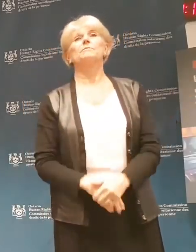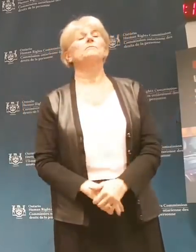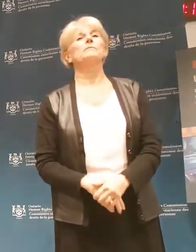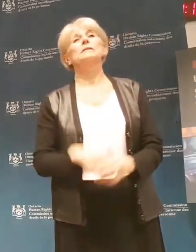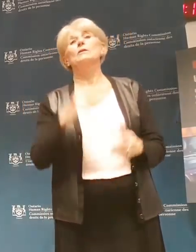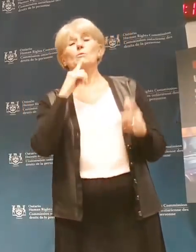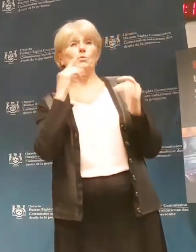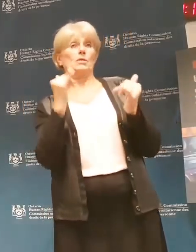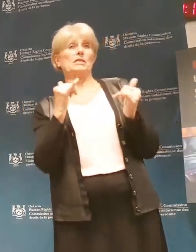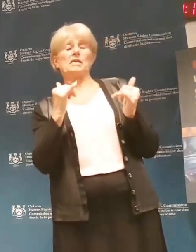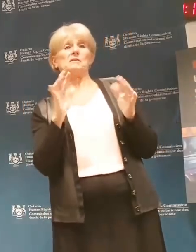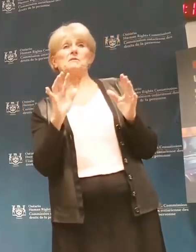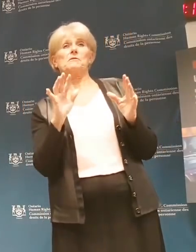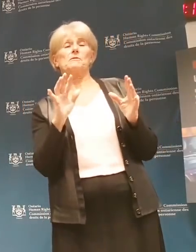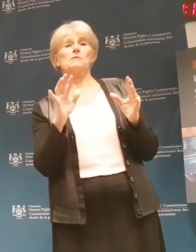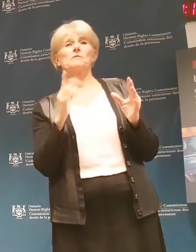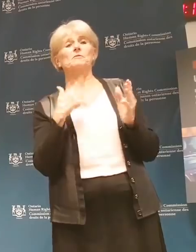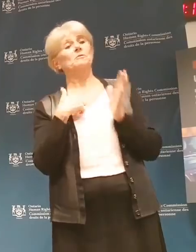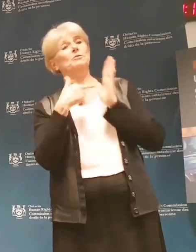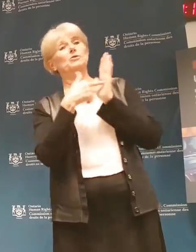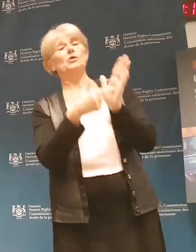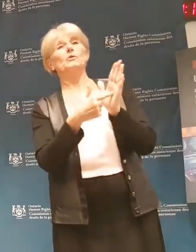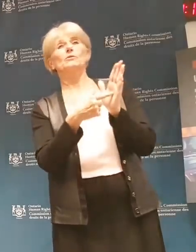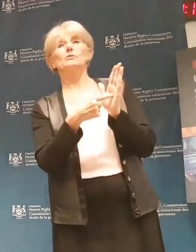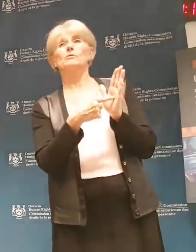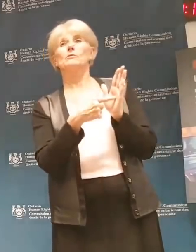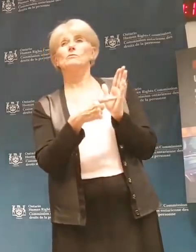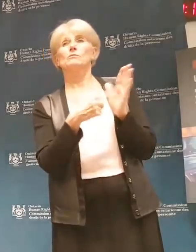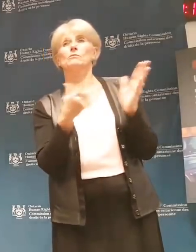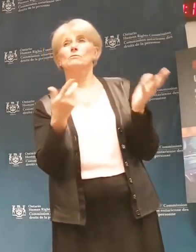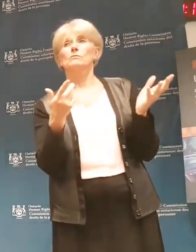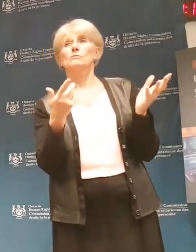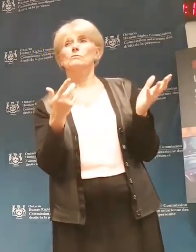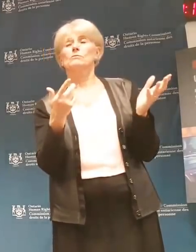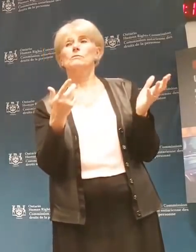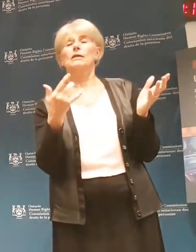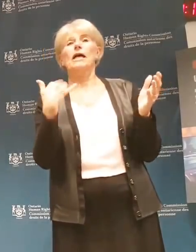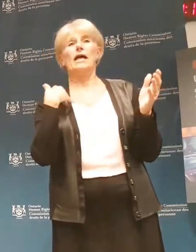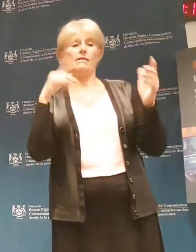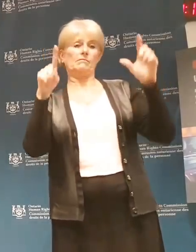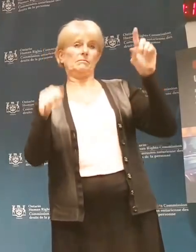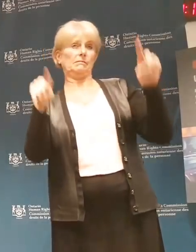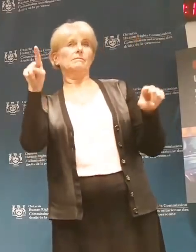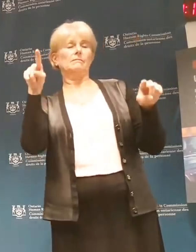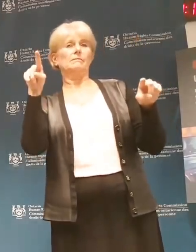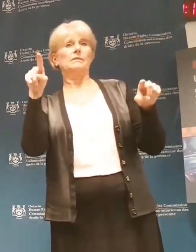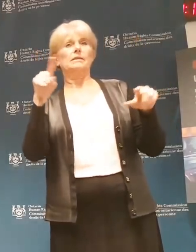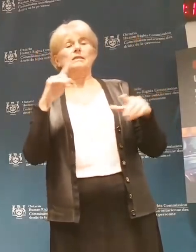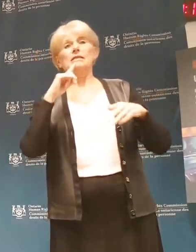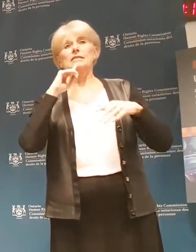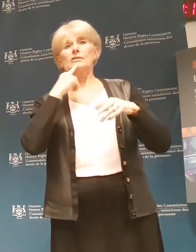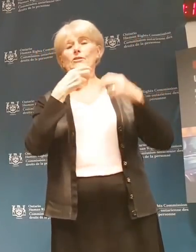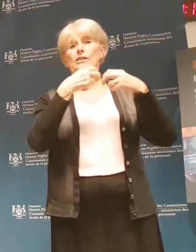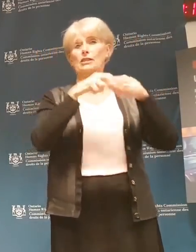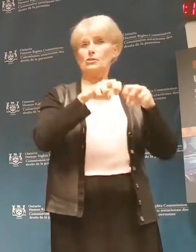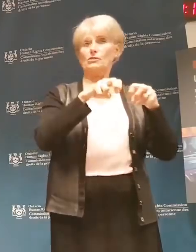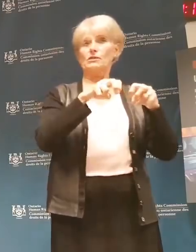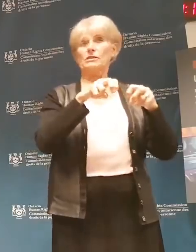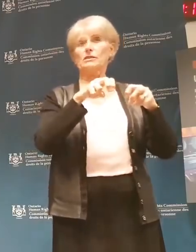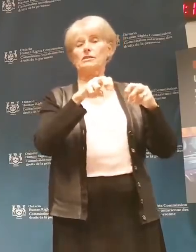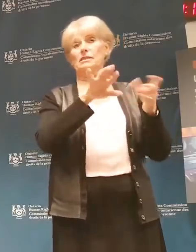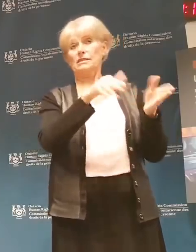this point, what we can show is that the disparities in serious injury